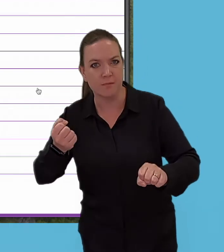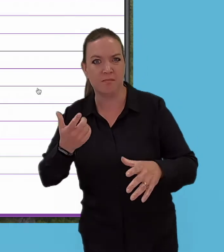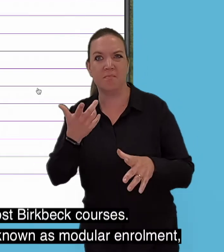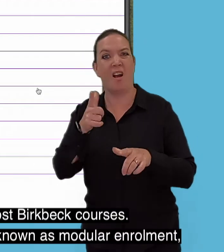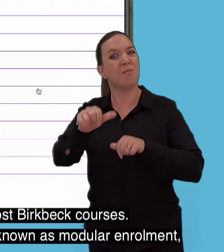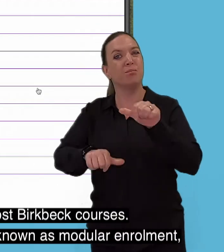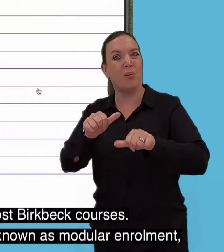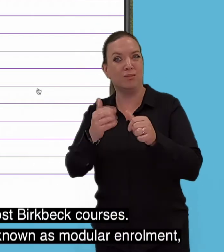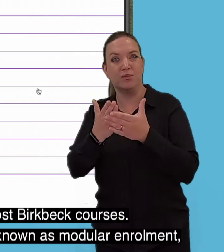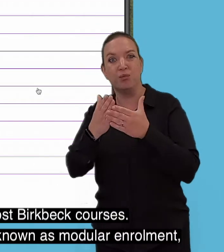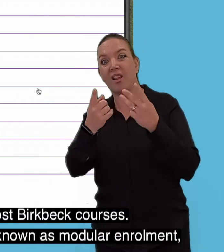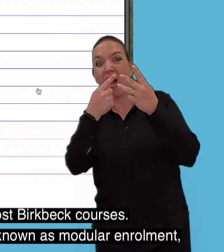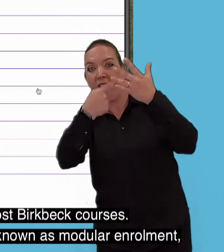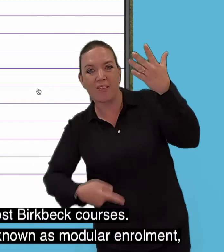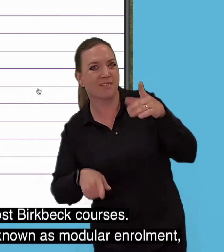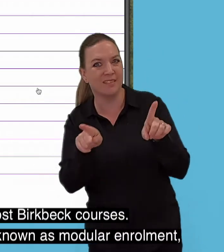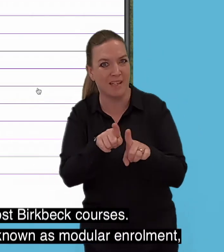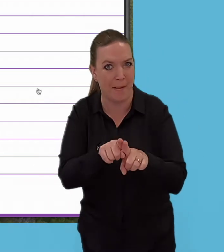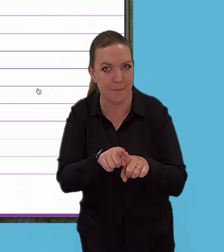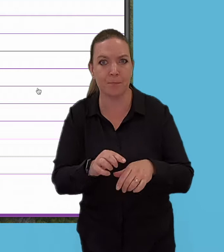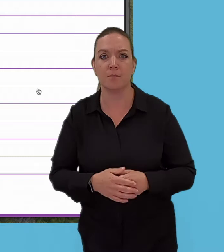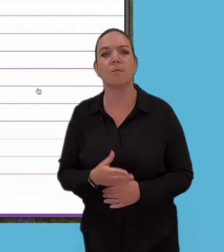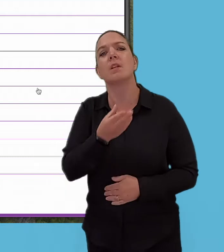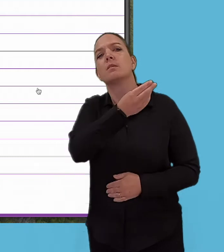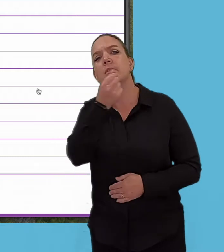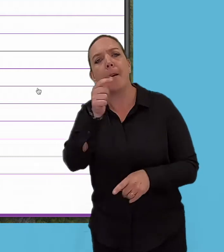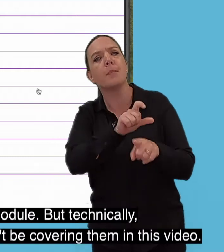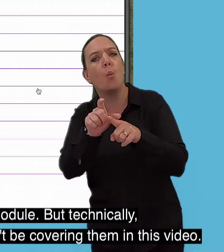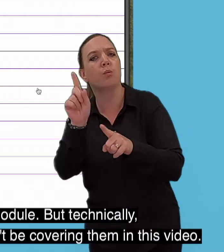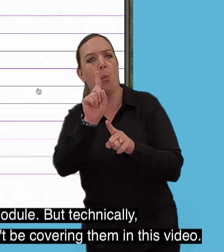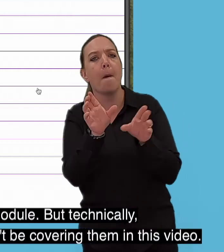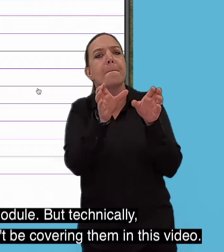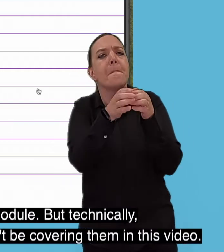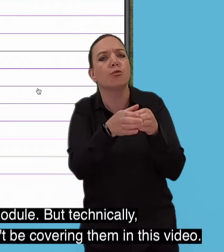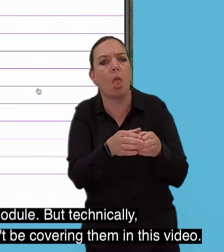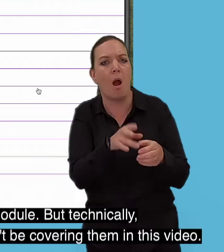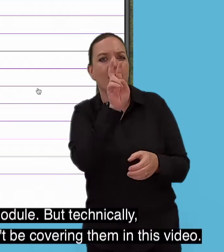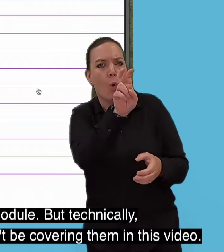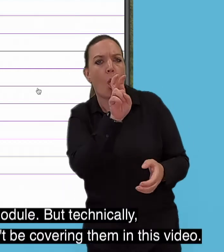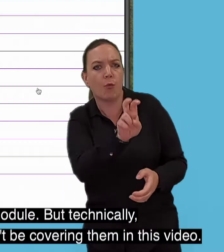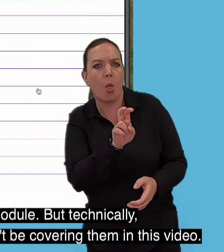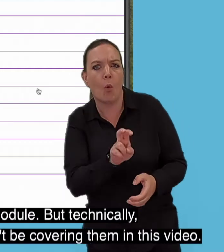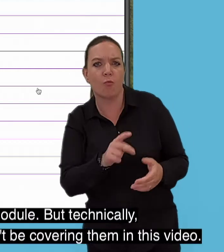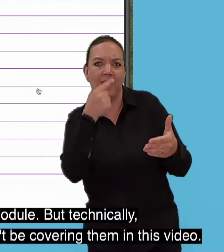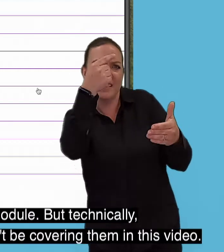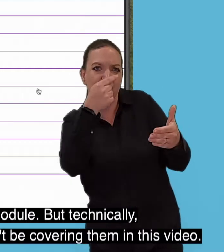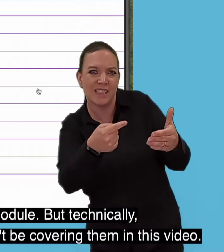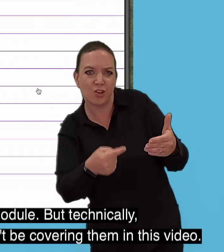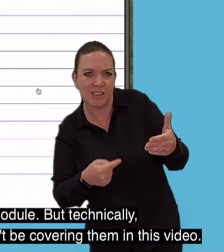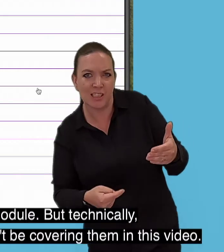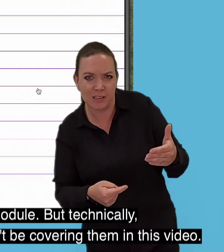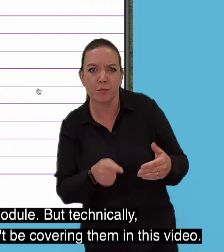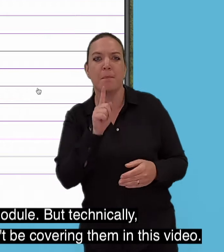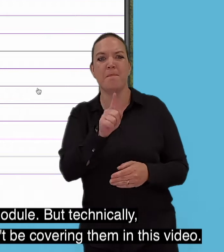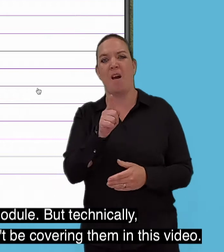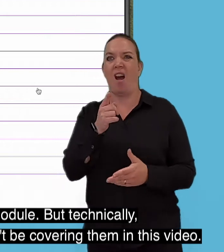course, but the process is broadly the same for most Birkbeck courses. Some of our courses work on the basis of what is known as modular